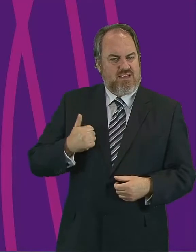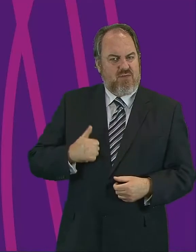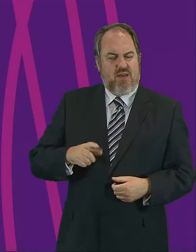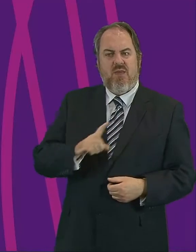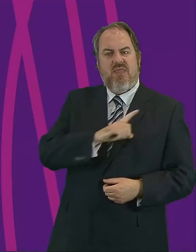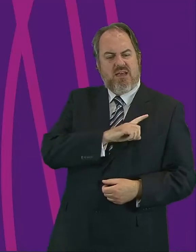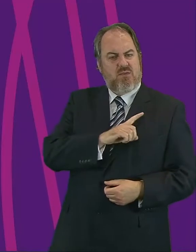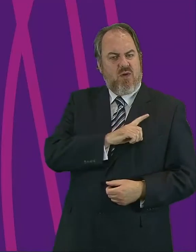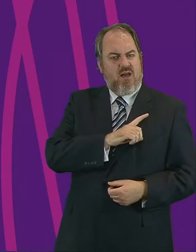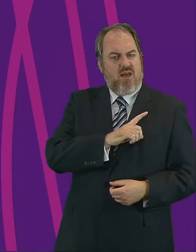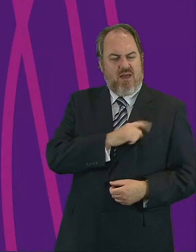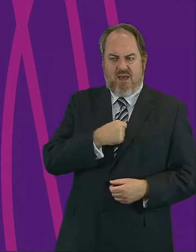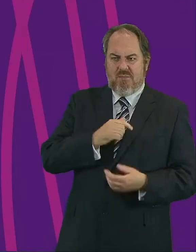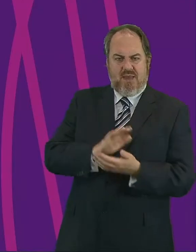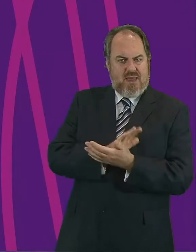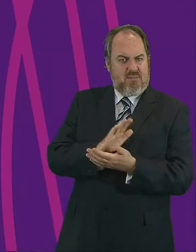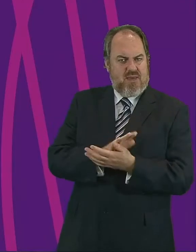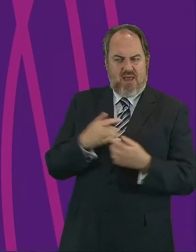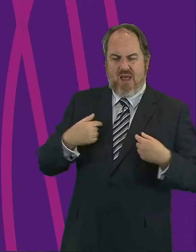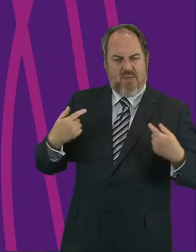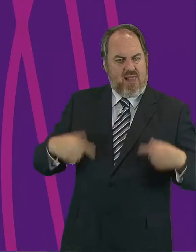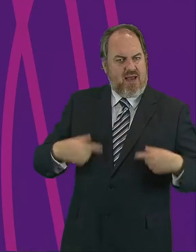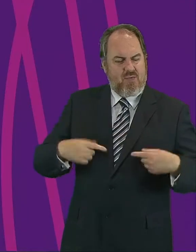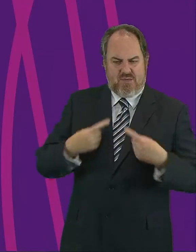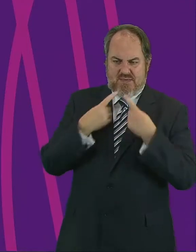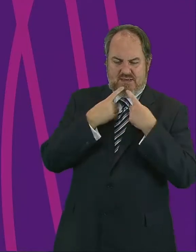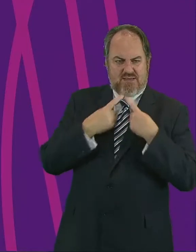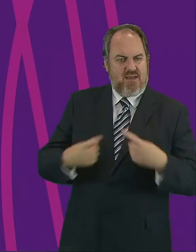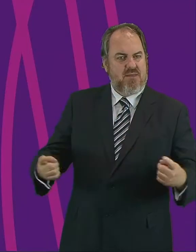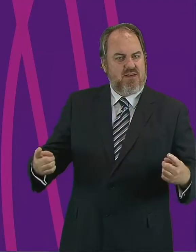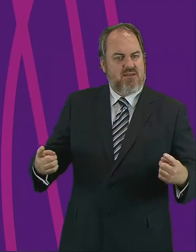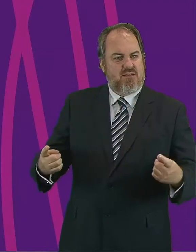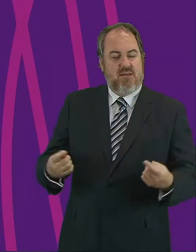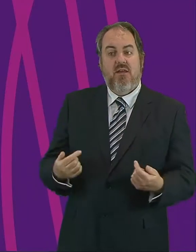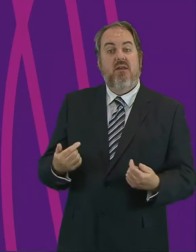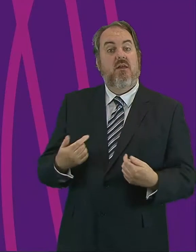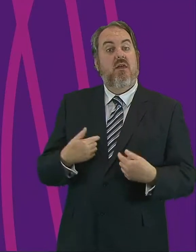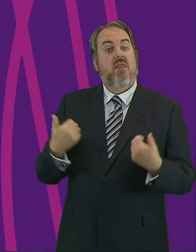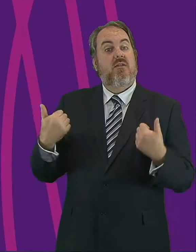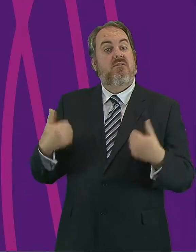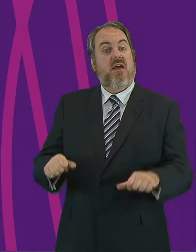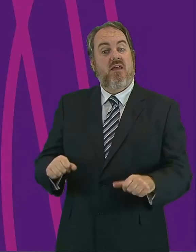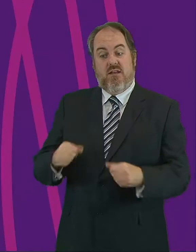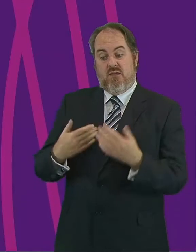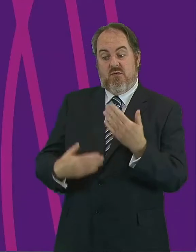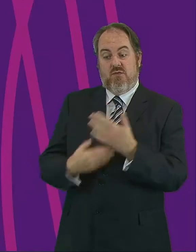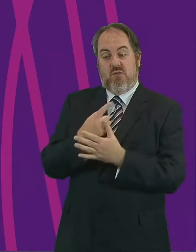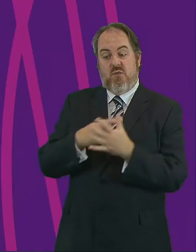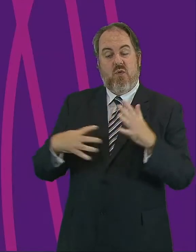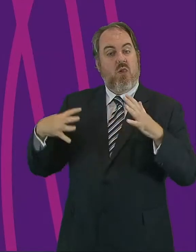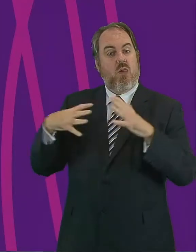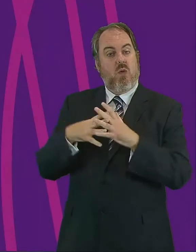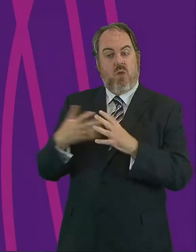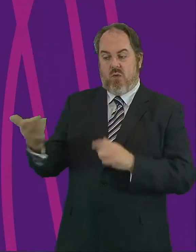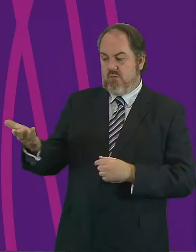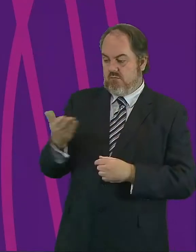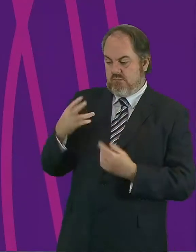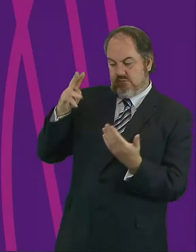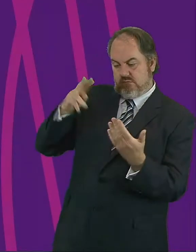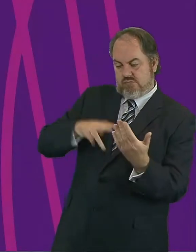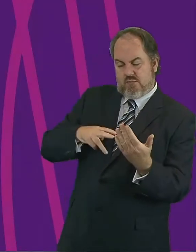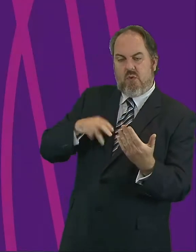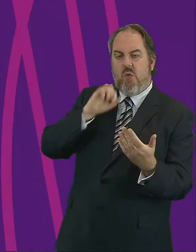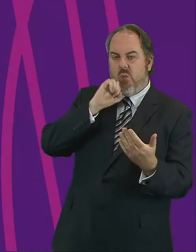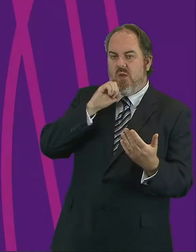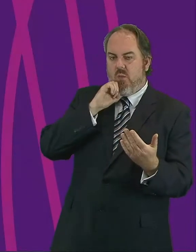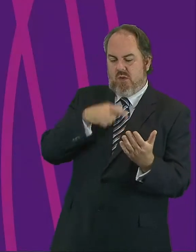for the opportunity to make a statement on the matter. Once we have seen the final legislation, the Government will provide a full and comprehensive rebuttal of